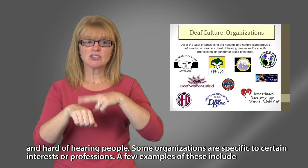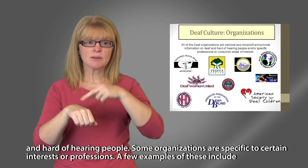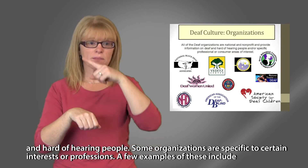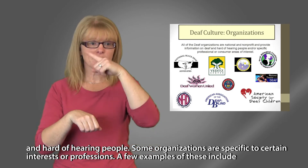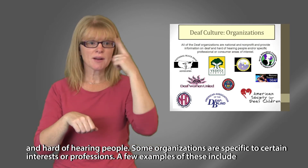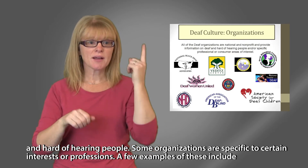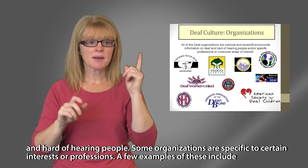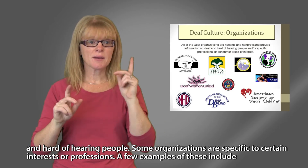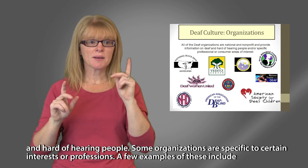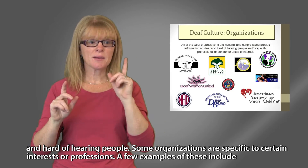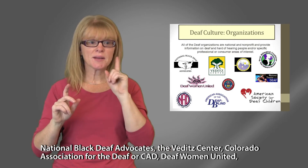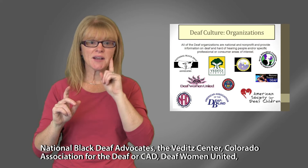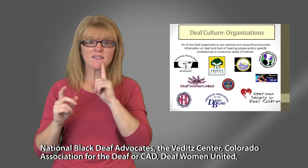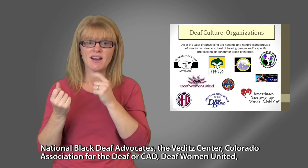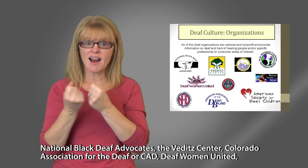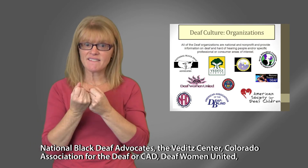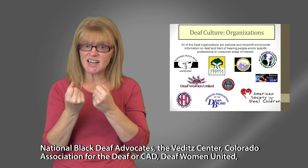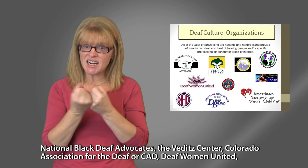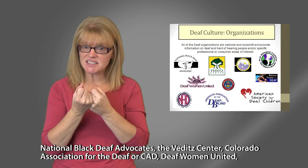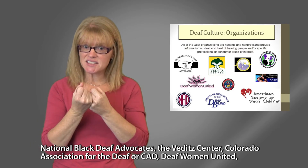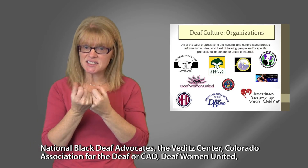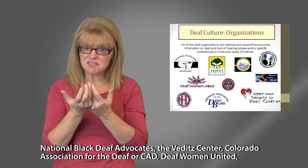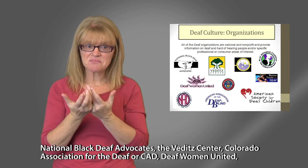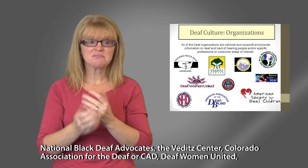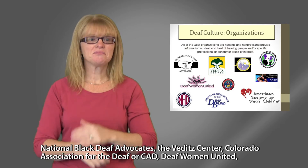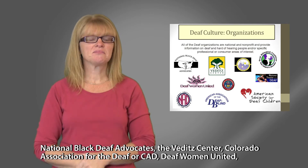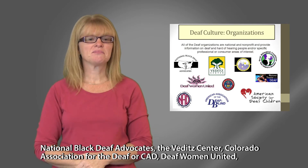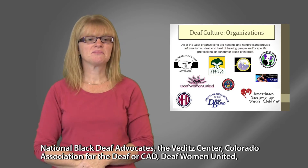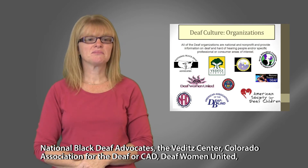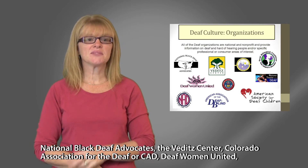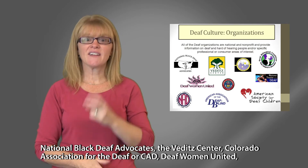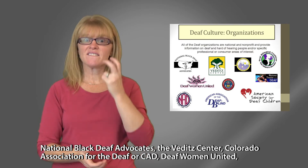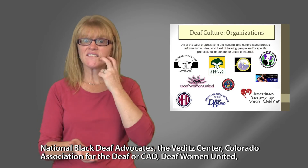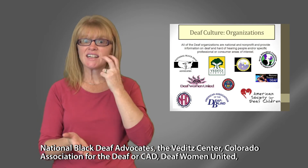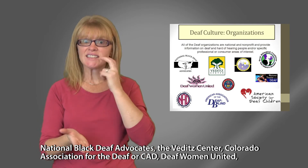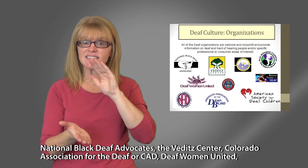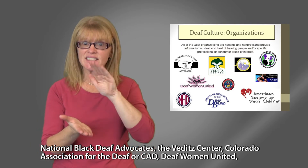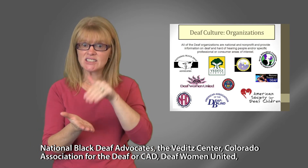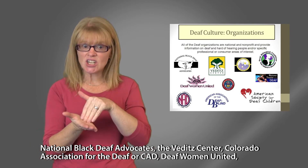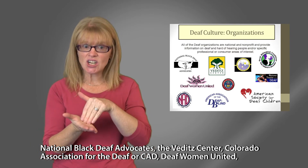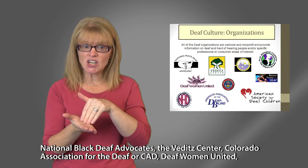include National Black Deaf Advocates, The Vedit Center,